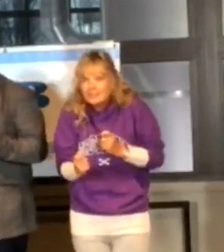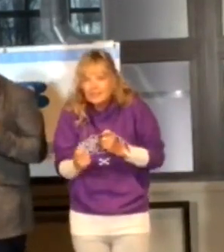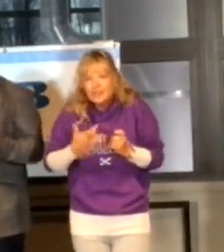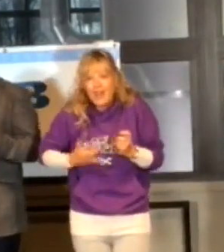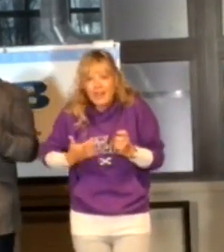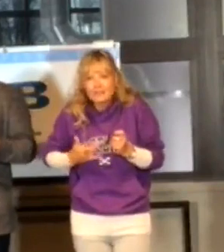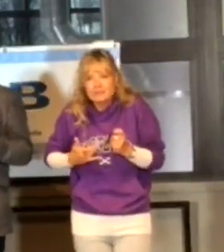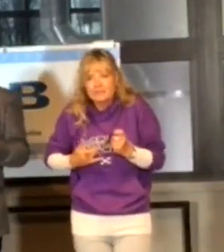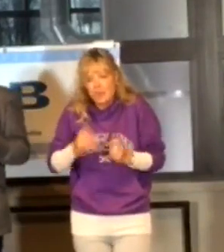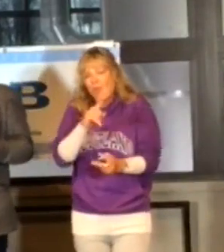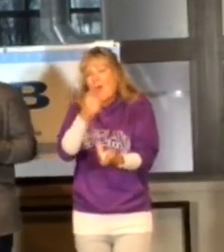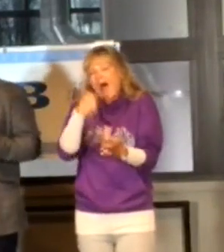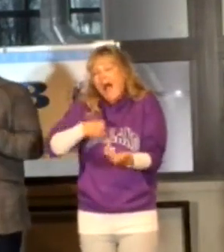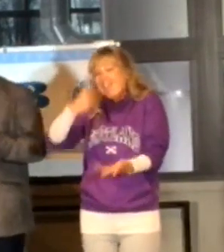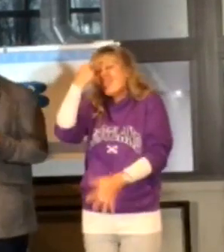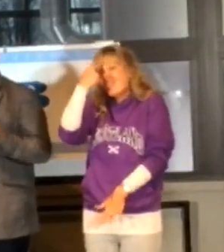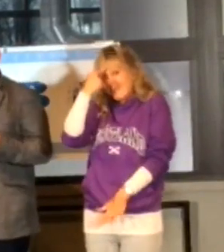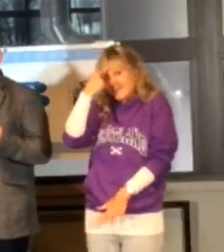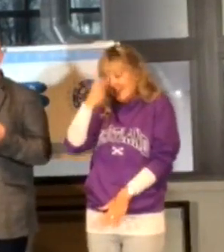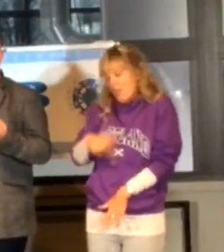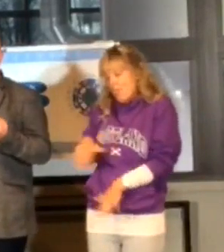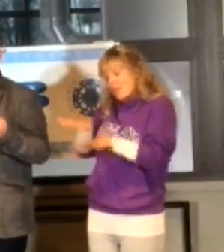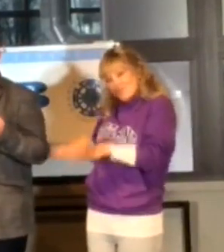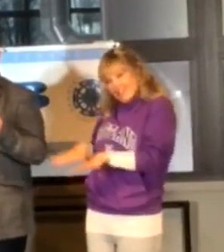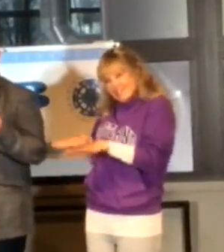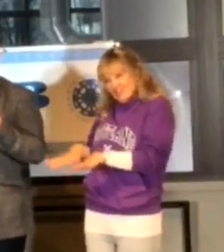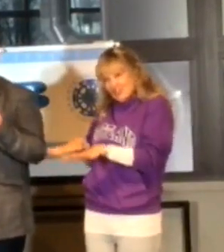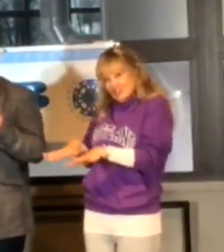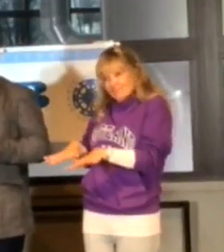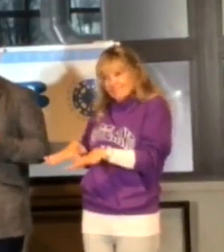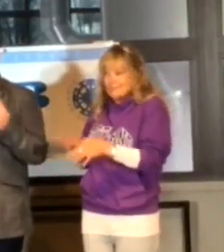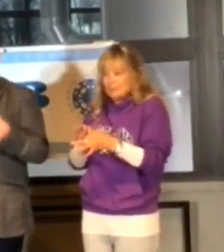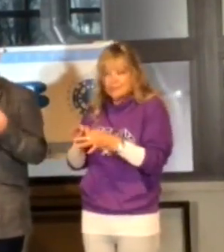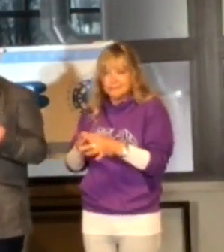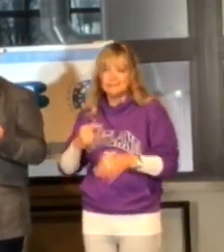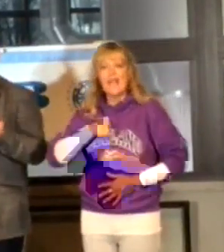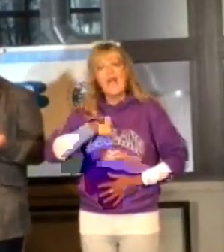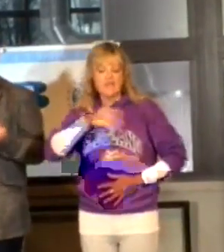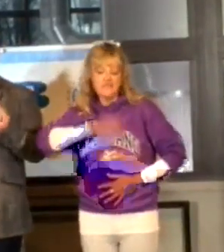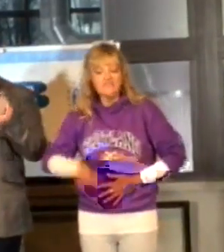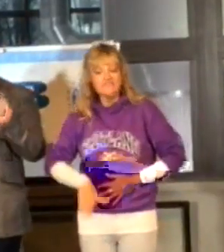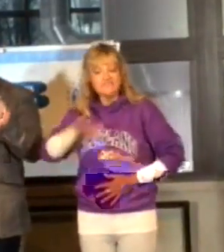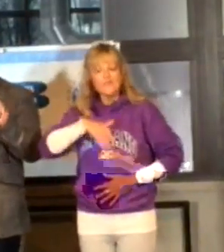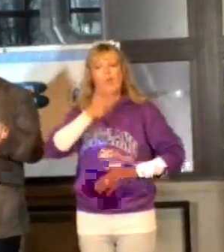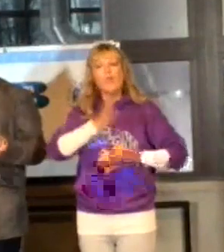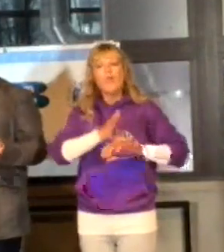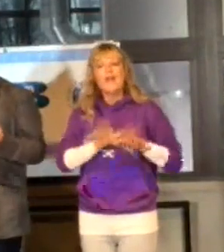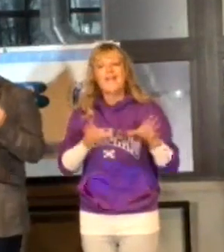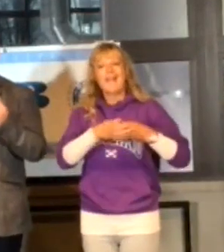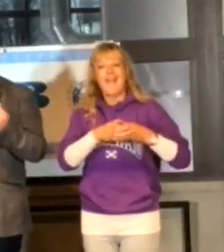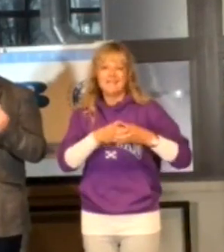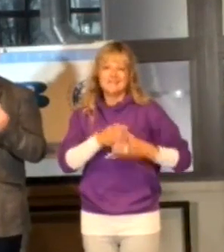what the British Union, the UK Union, means to me. Like I'm from a working class nationalist town,